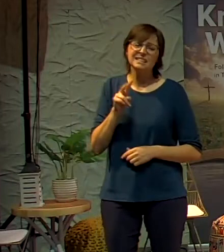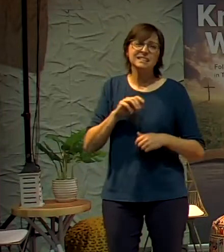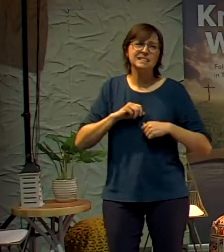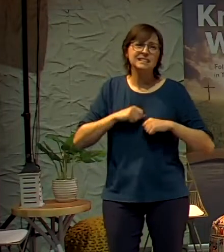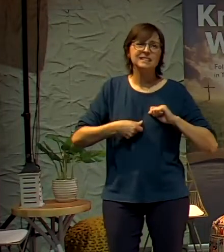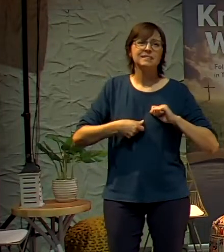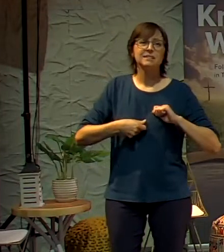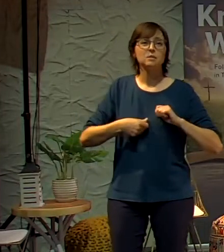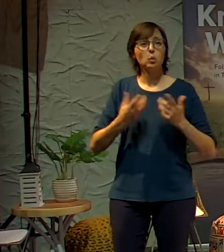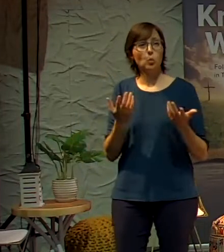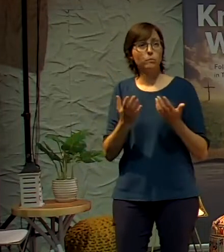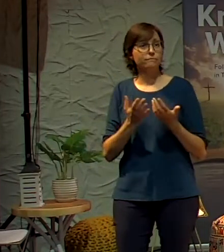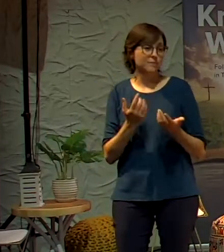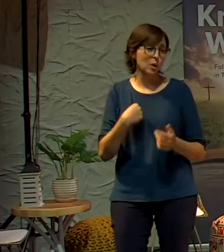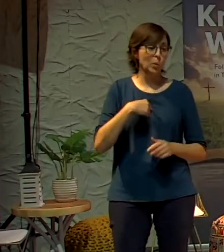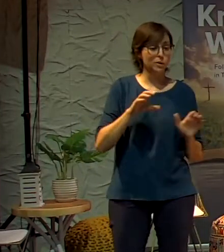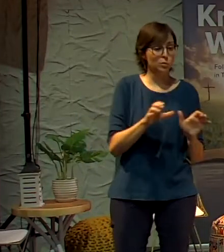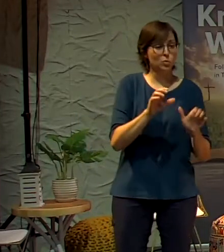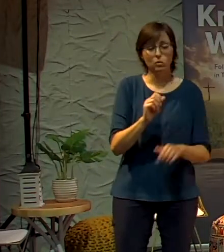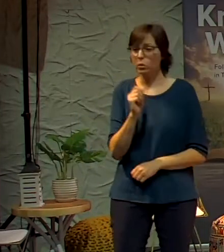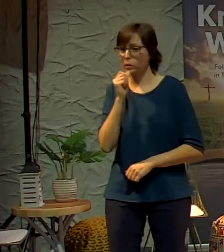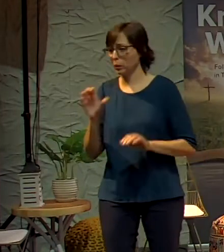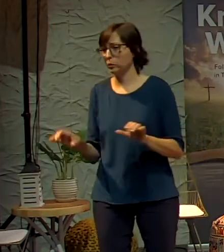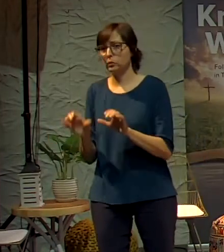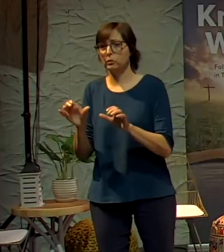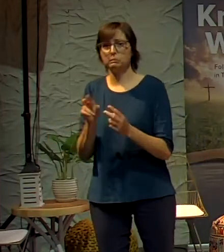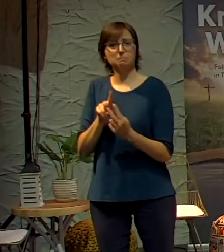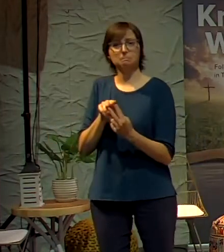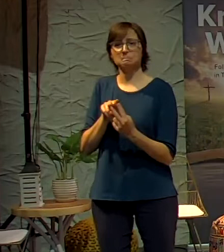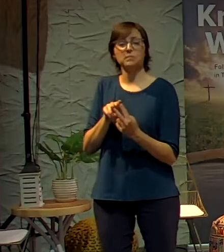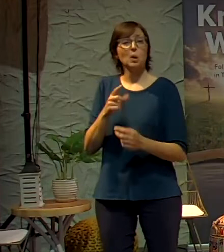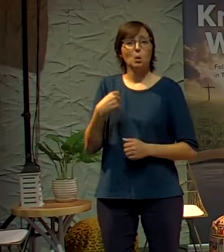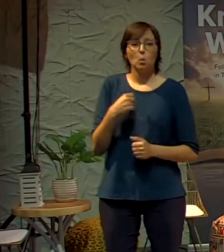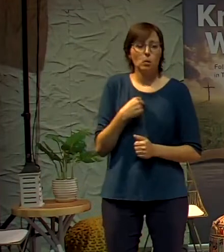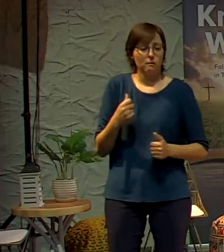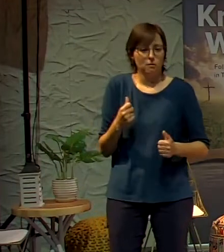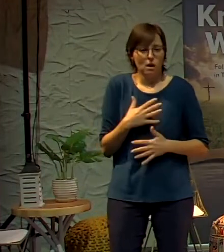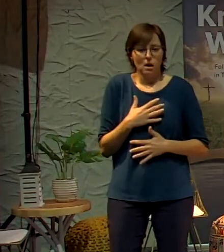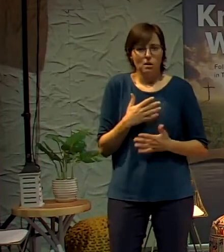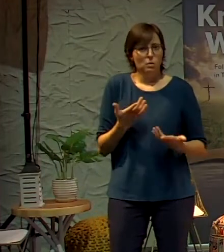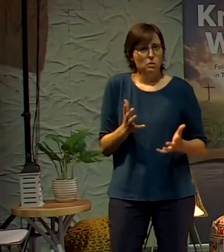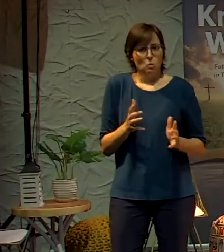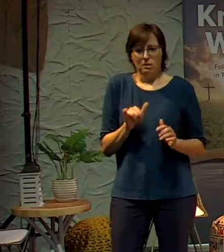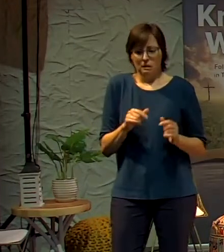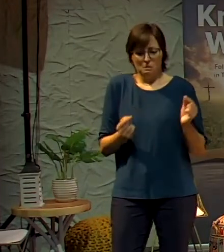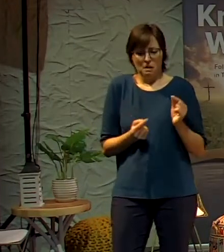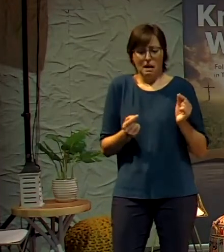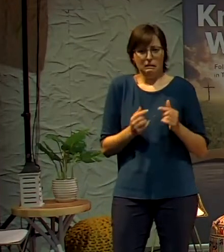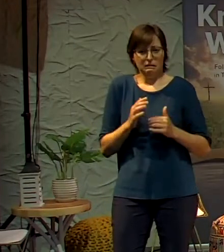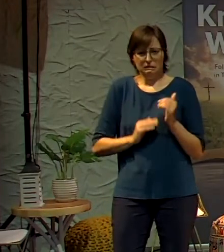is we either do it or we don't do it. We don't do it because we're afraid, because we don't like that kind of pain and discomfort,